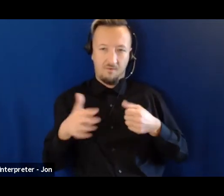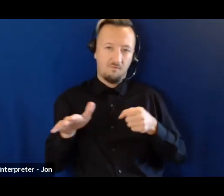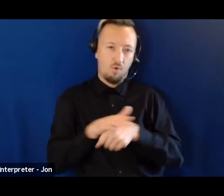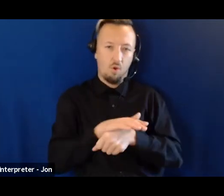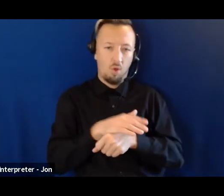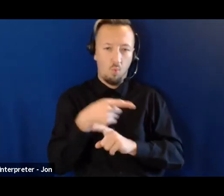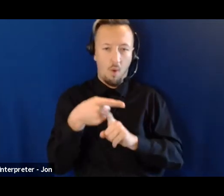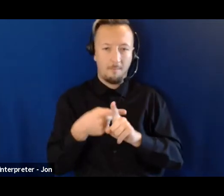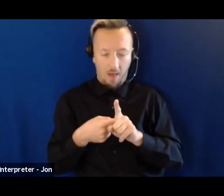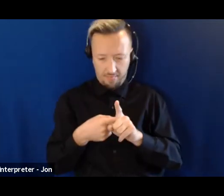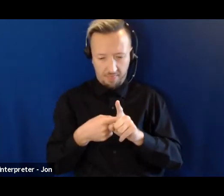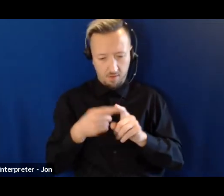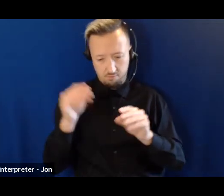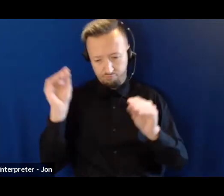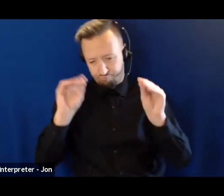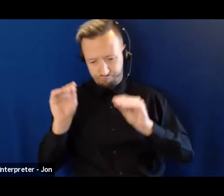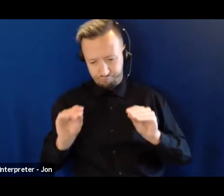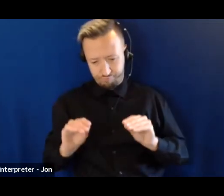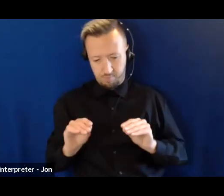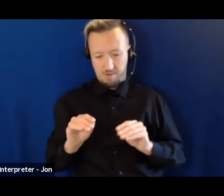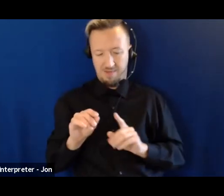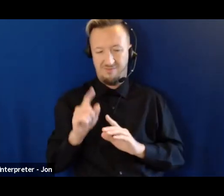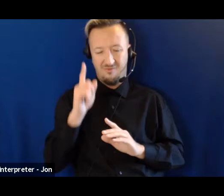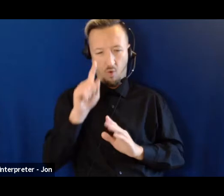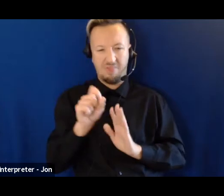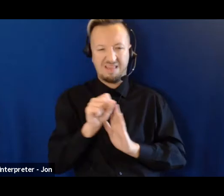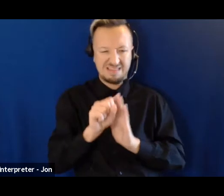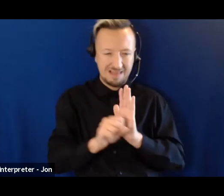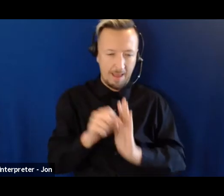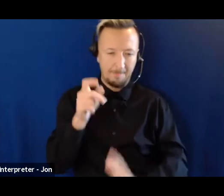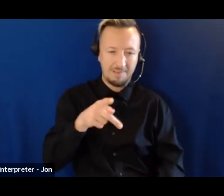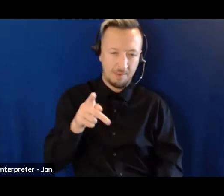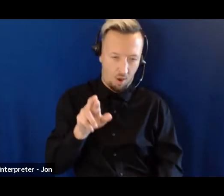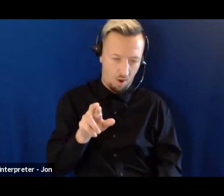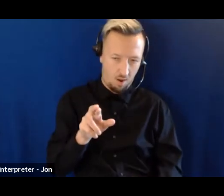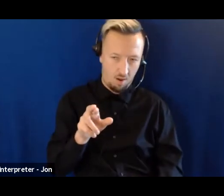state PPR together with the DSE. Okay.